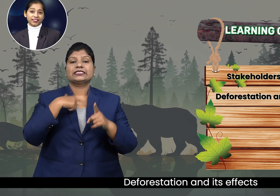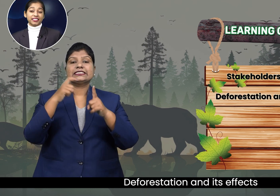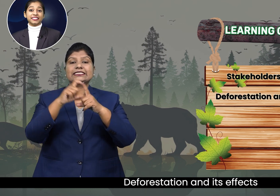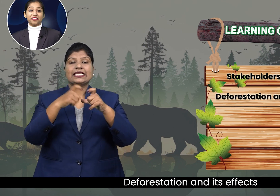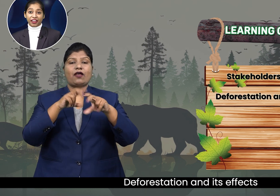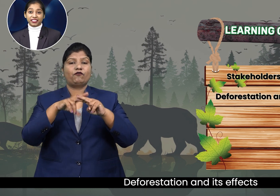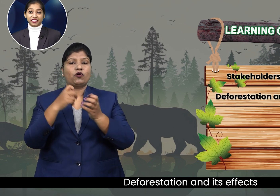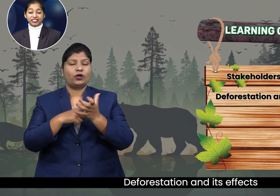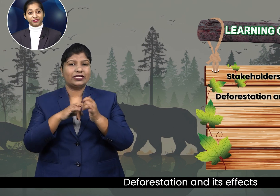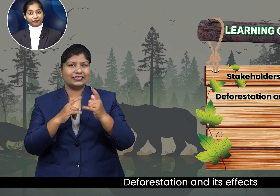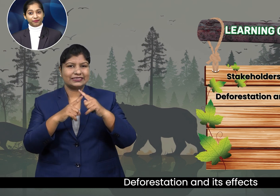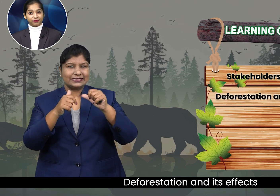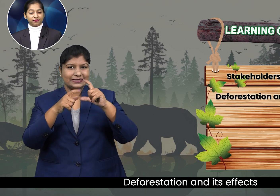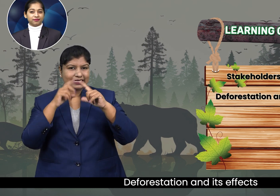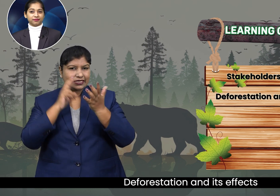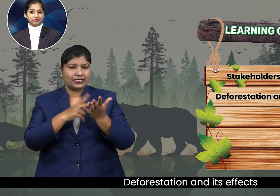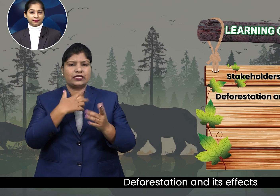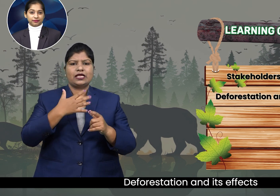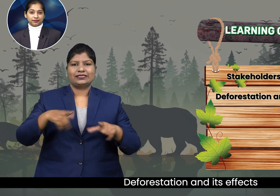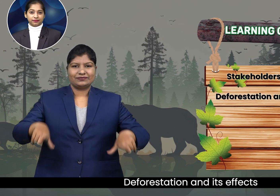deforestation and its effects,